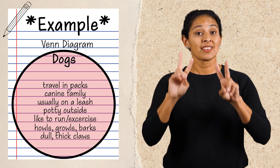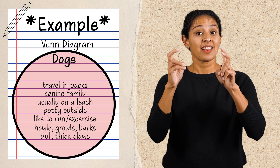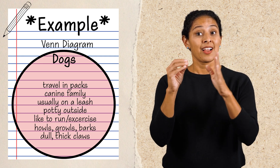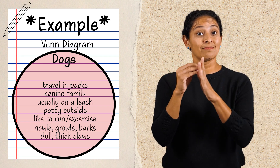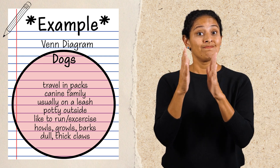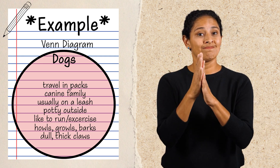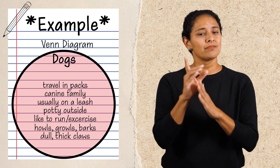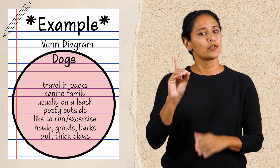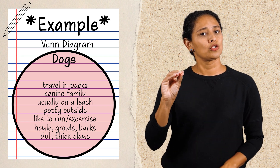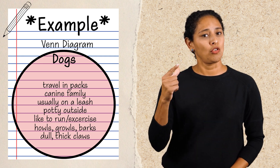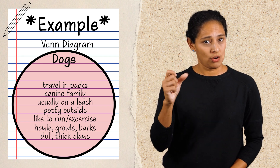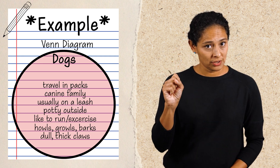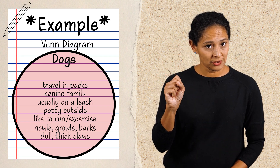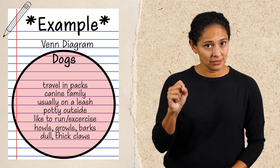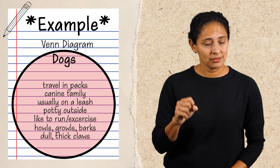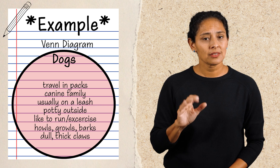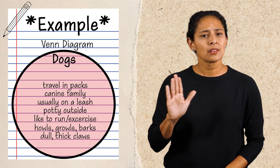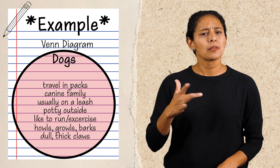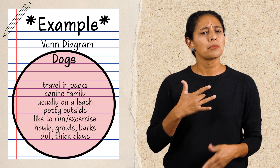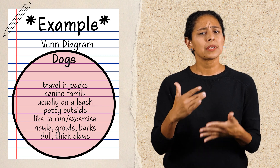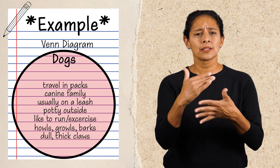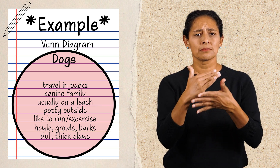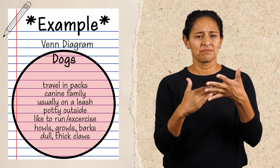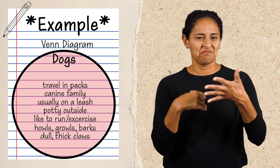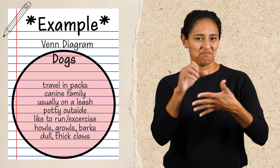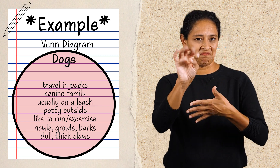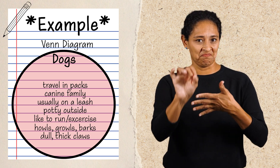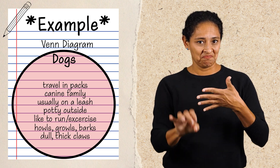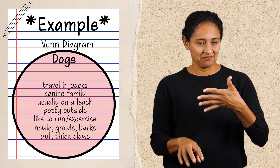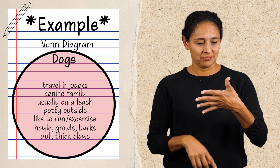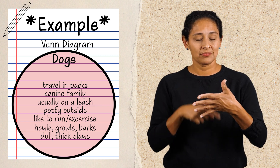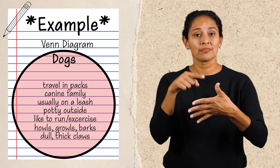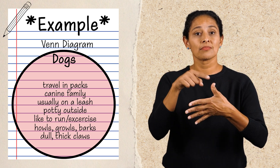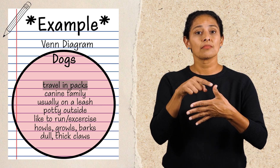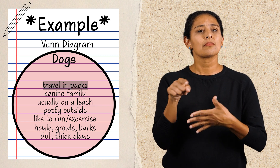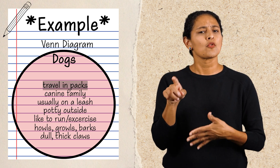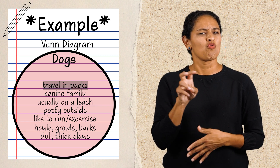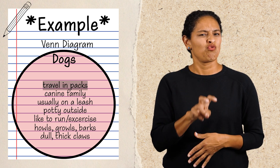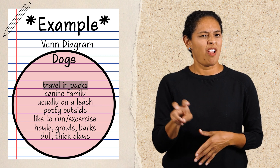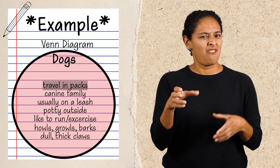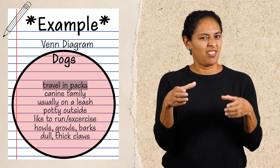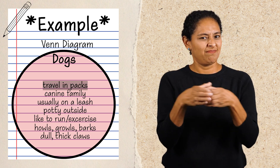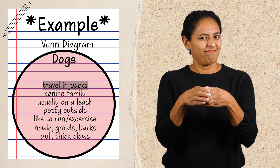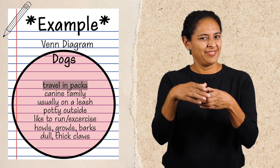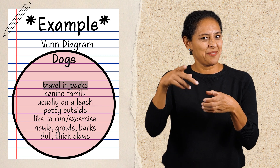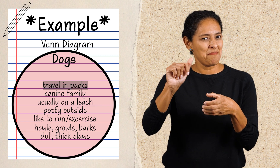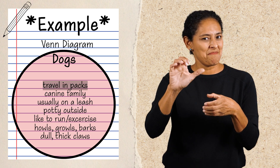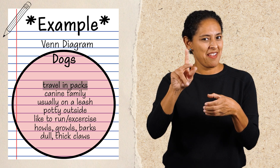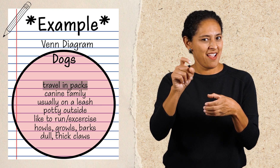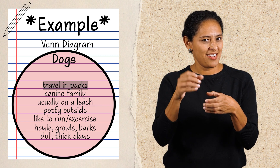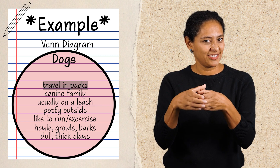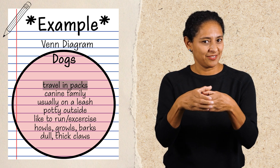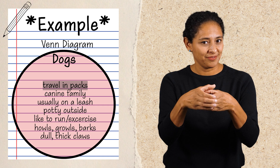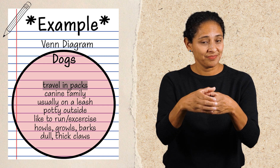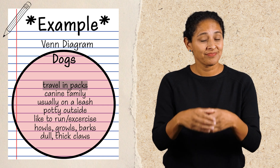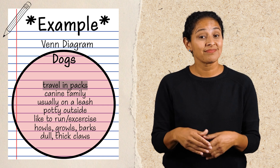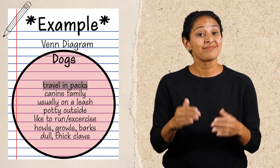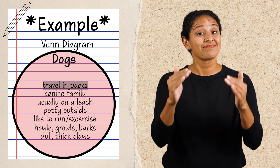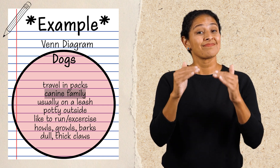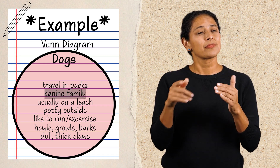The title is dogs. Their characteristics are listed as follows. They travel in packs.